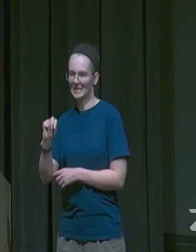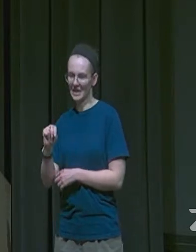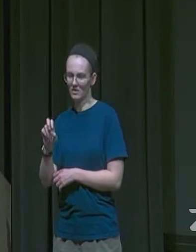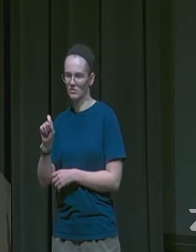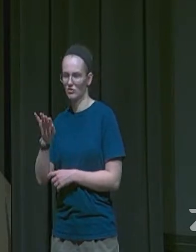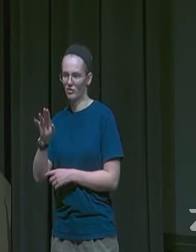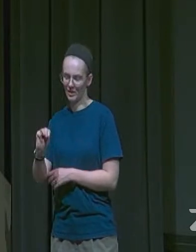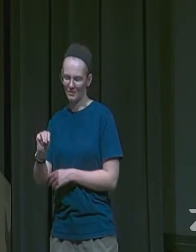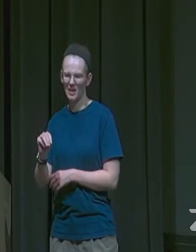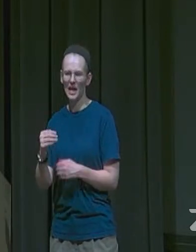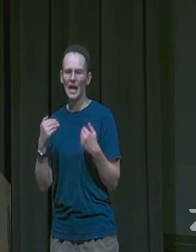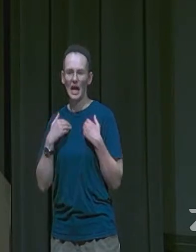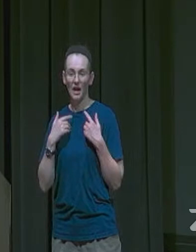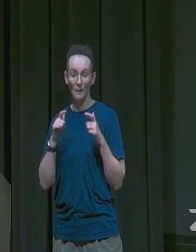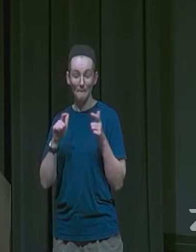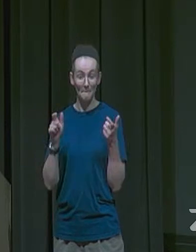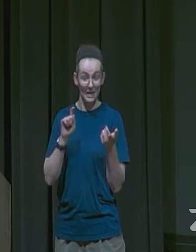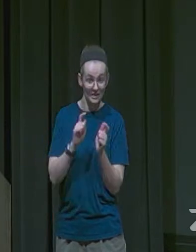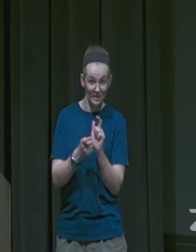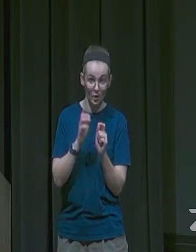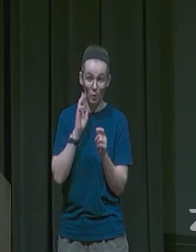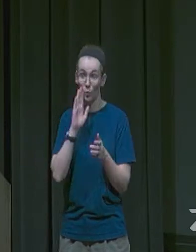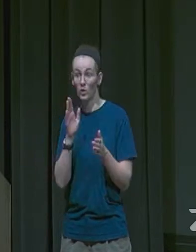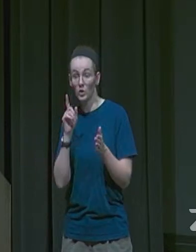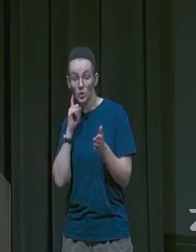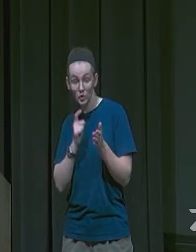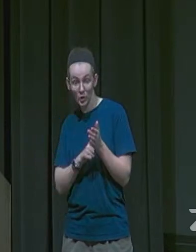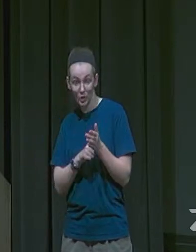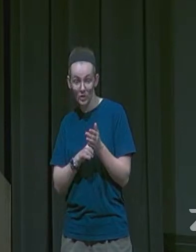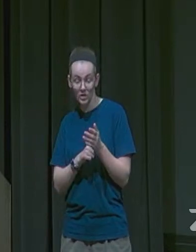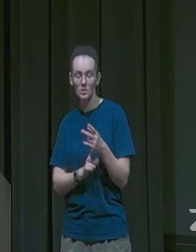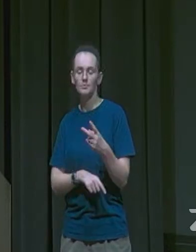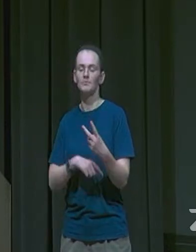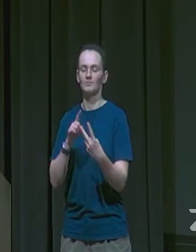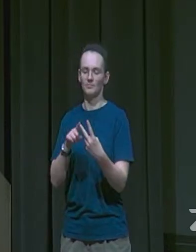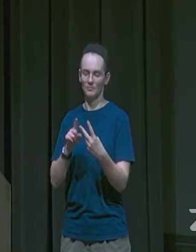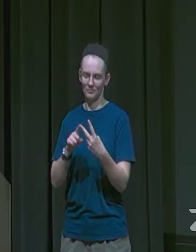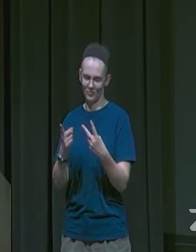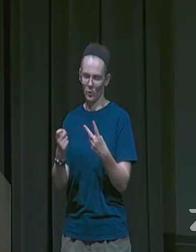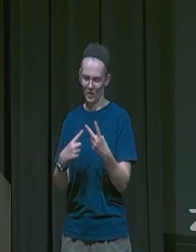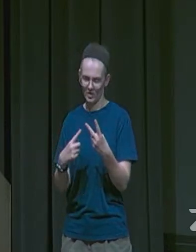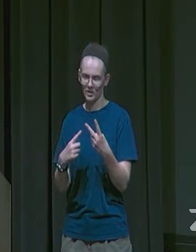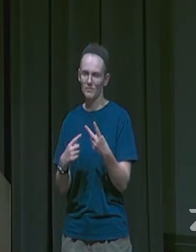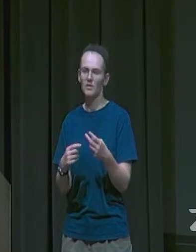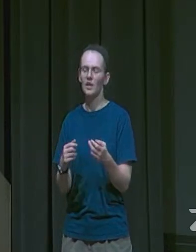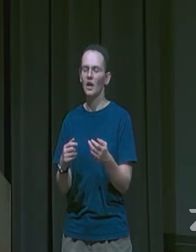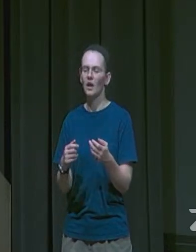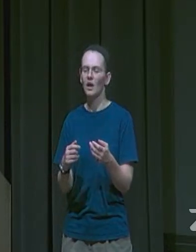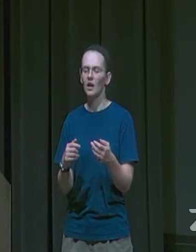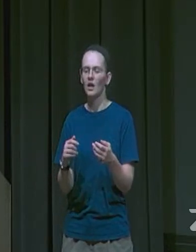any appreciable changes that we're going to see? And the second one is